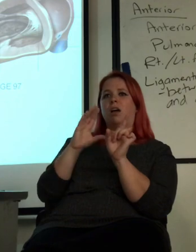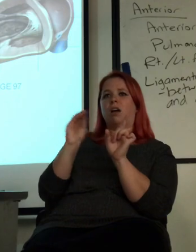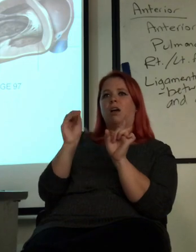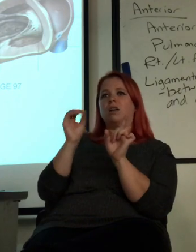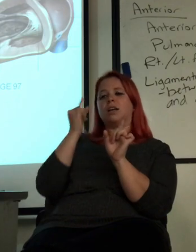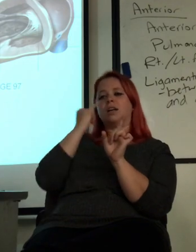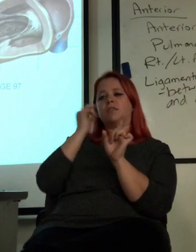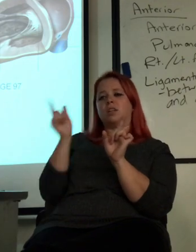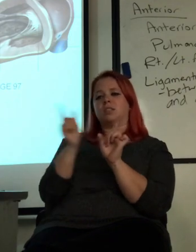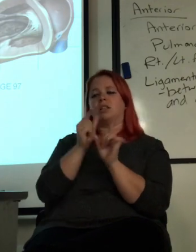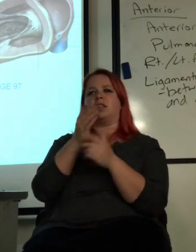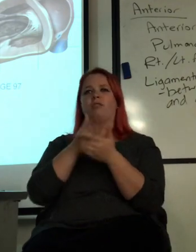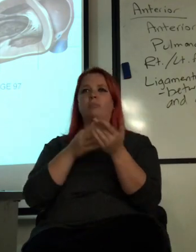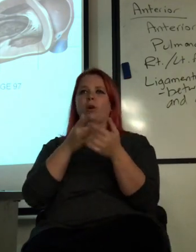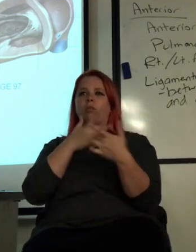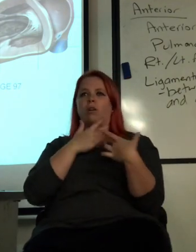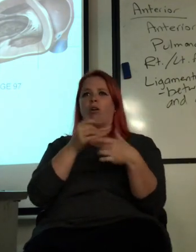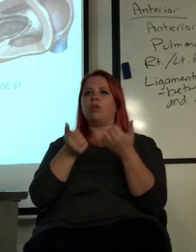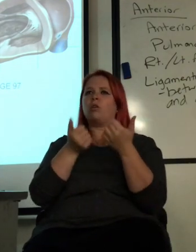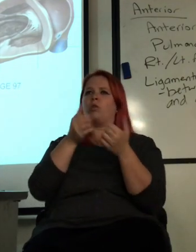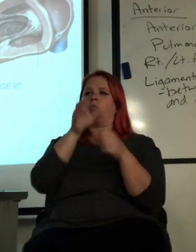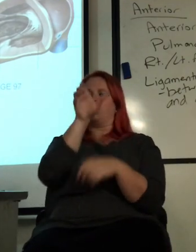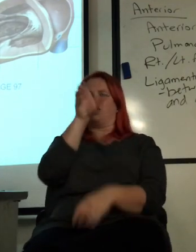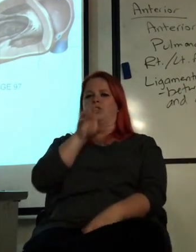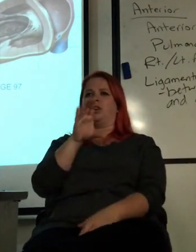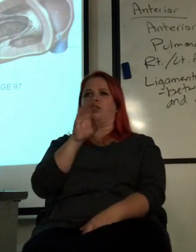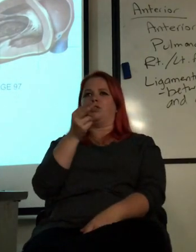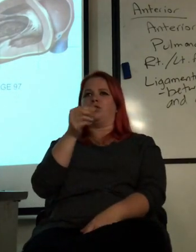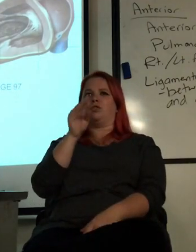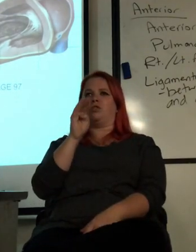this is the left side of the heart, what chamber is that?